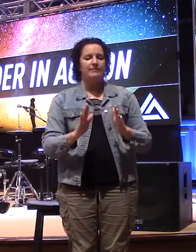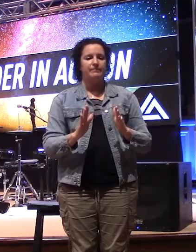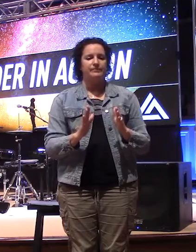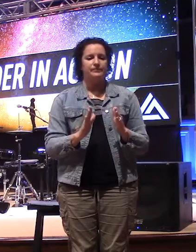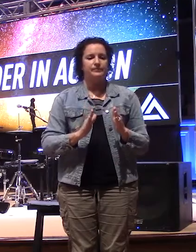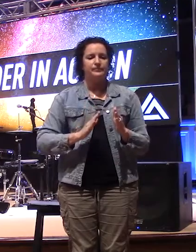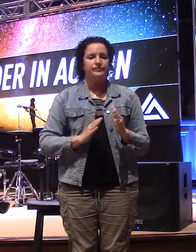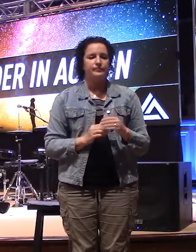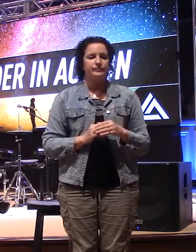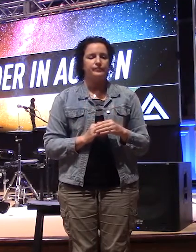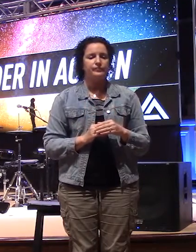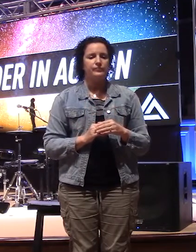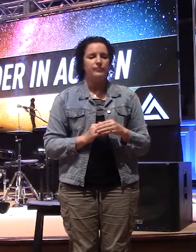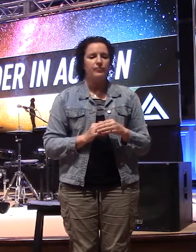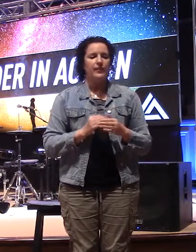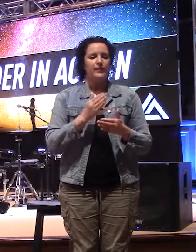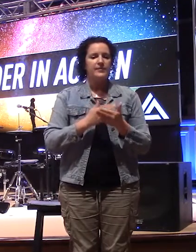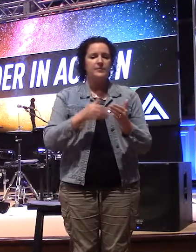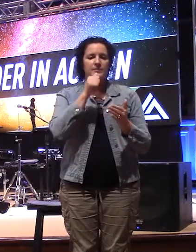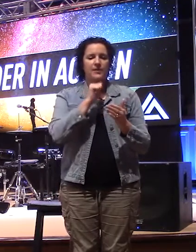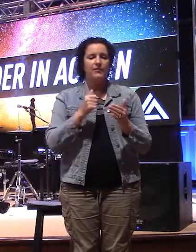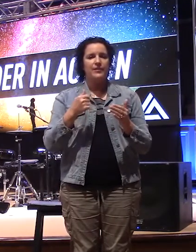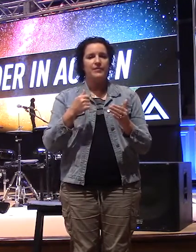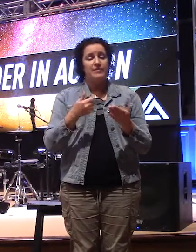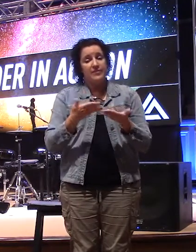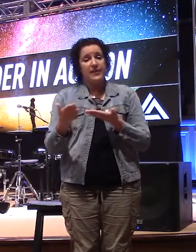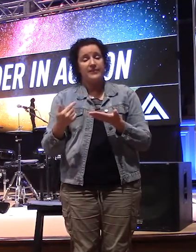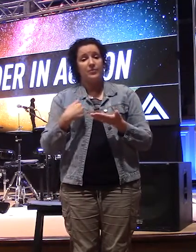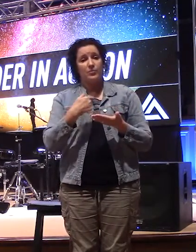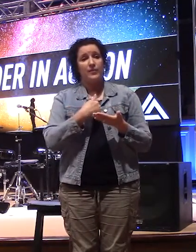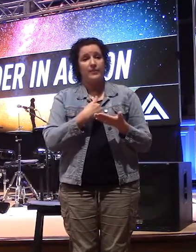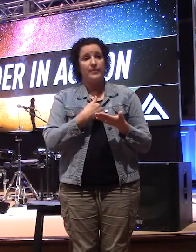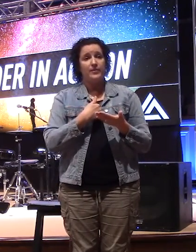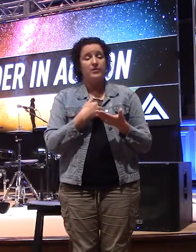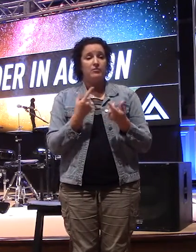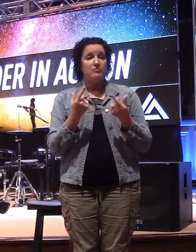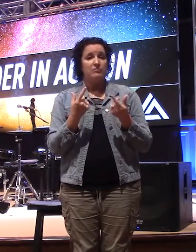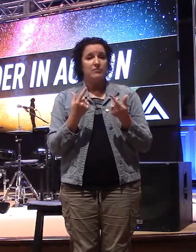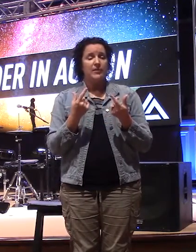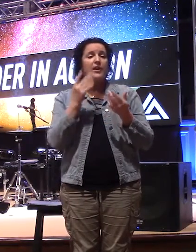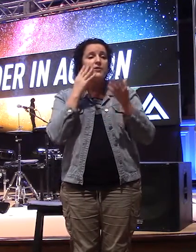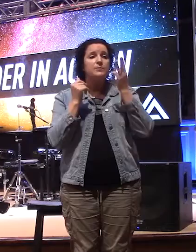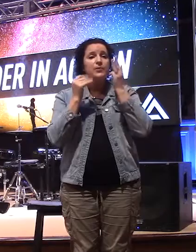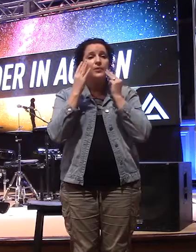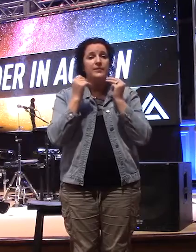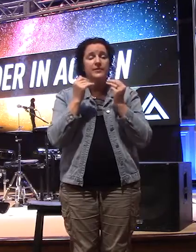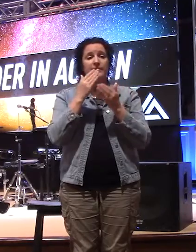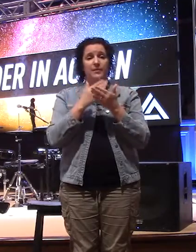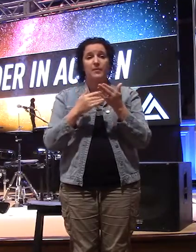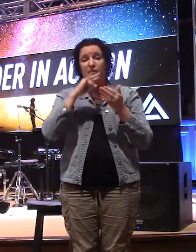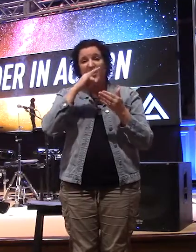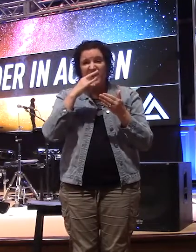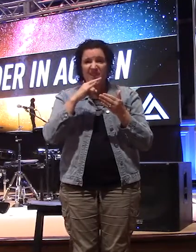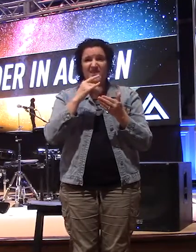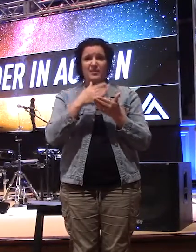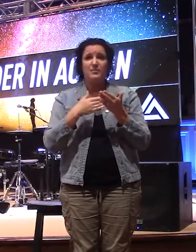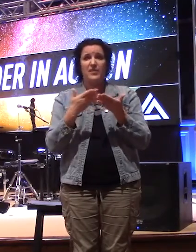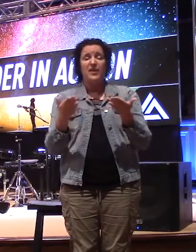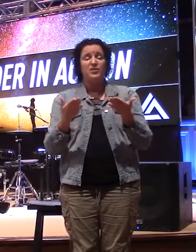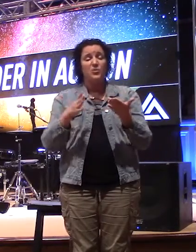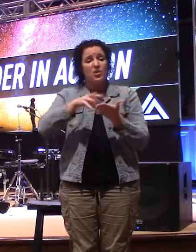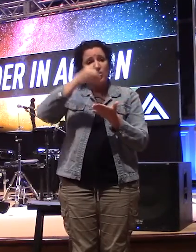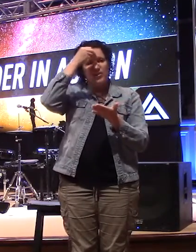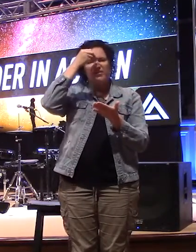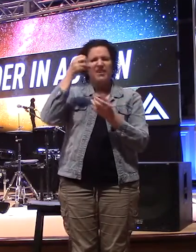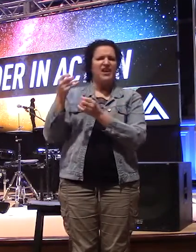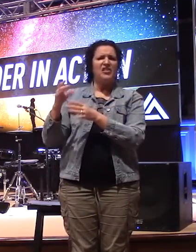Deb and I are learning through, some suffering things that we've been walking through with one of our kids, and just some lessons we're learning. I don't like that,